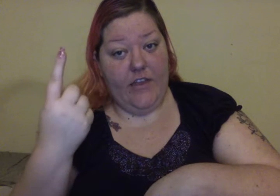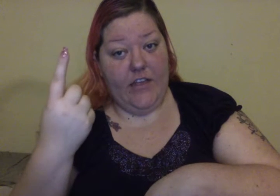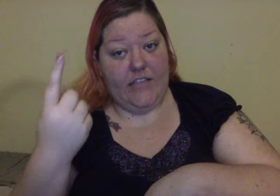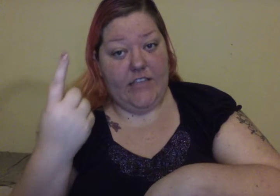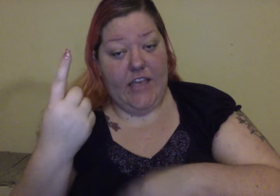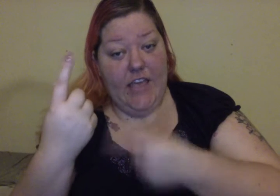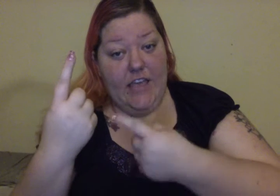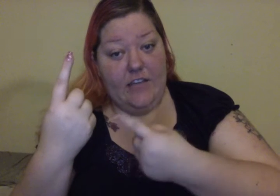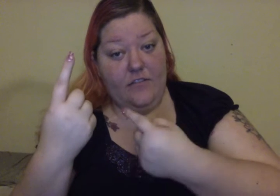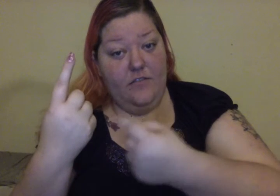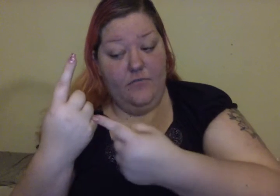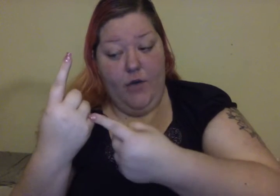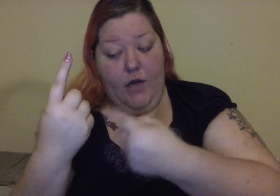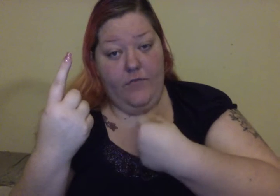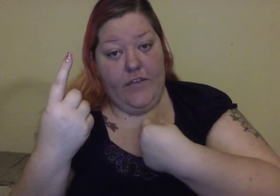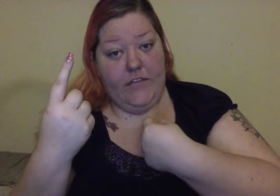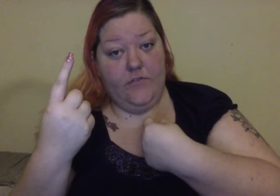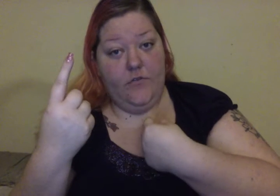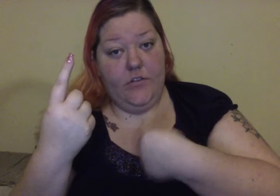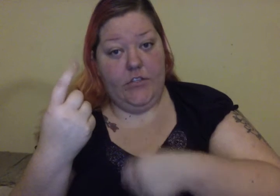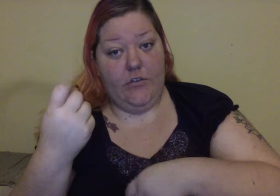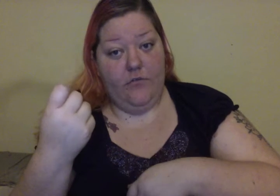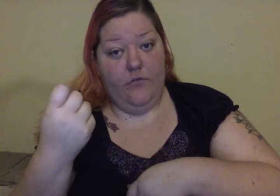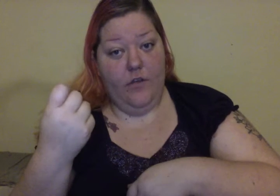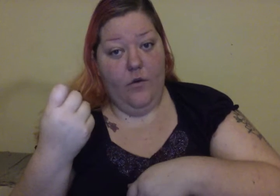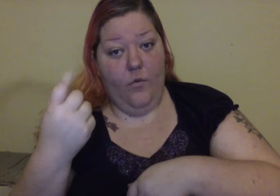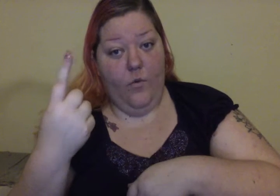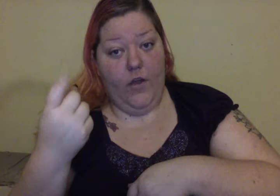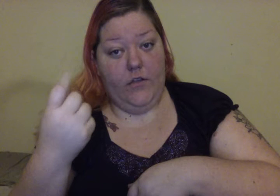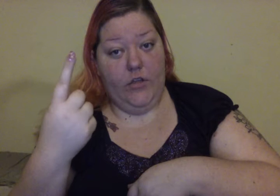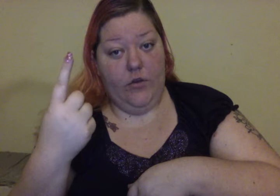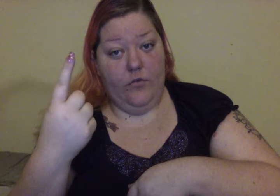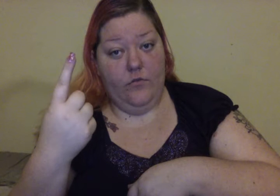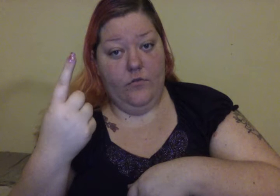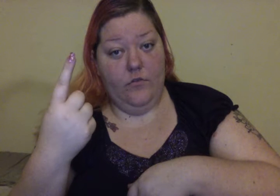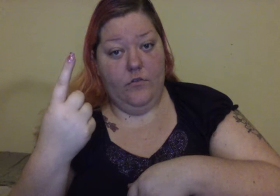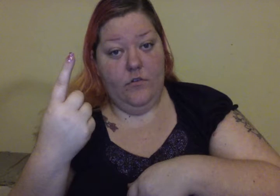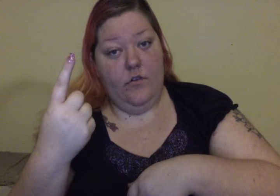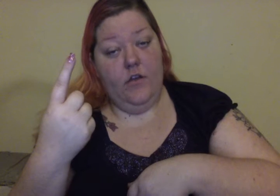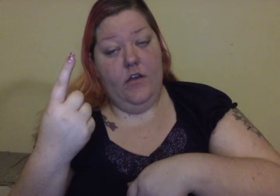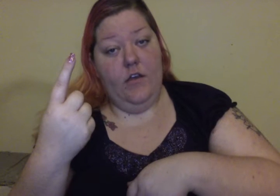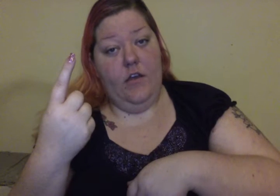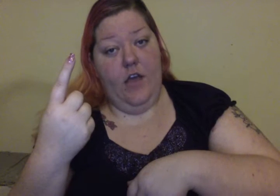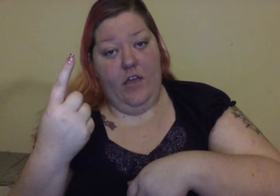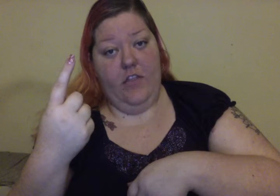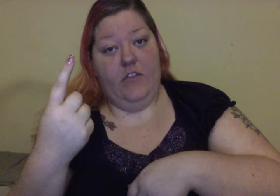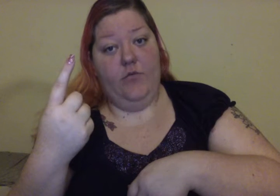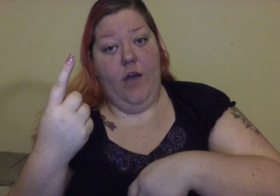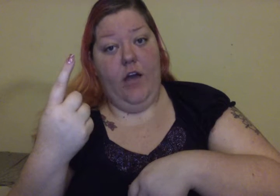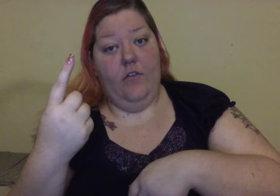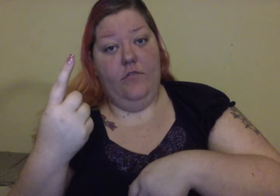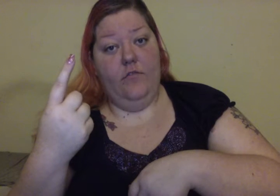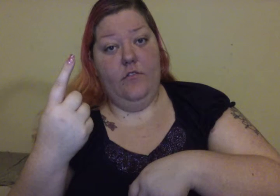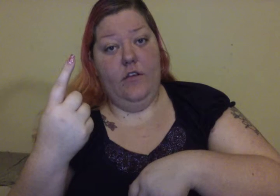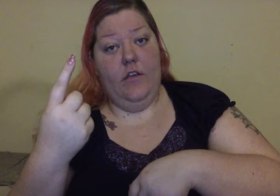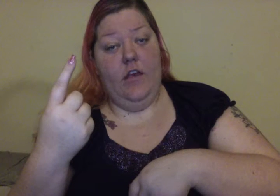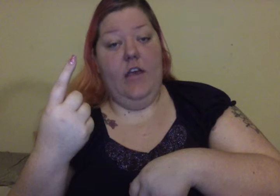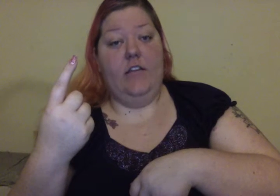is in, palm facing towards you, 1, 2. And then 12,